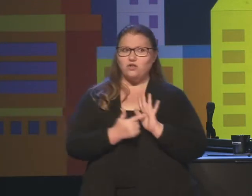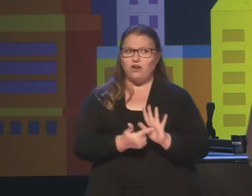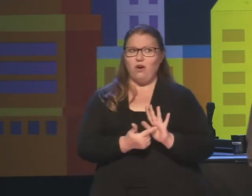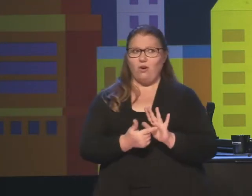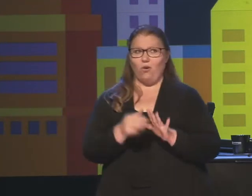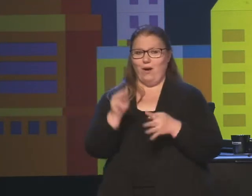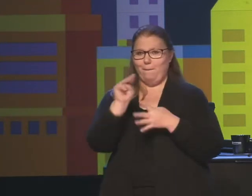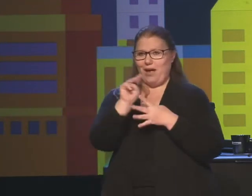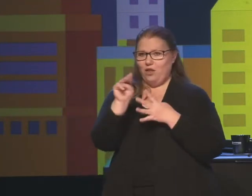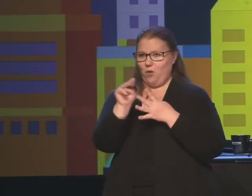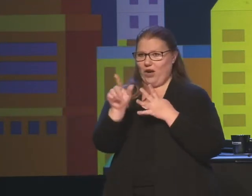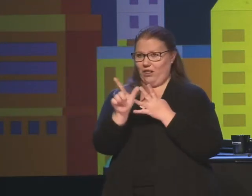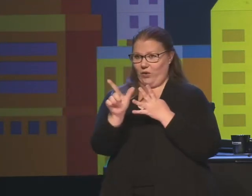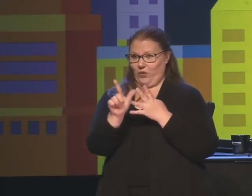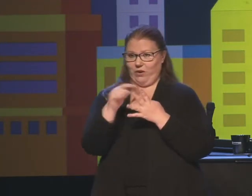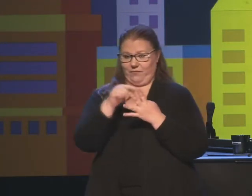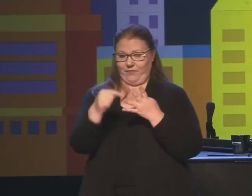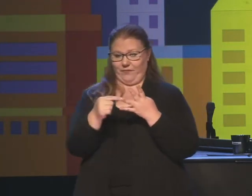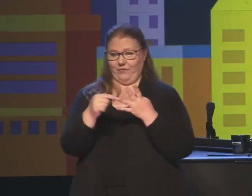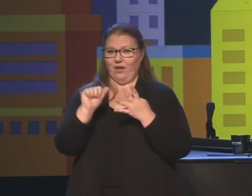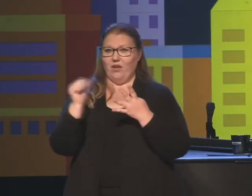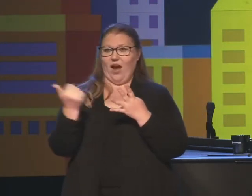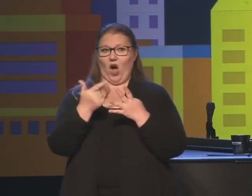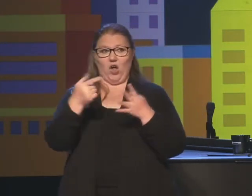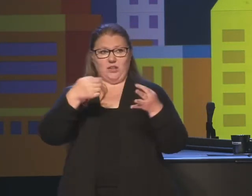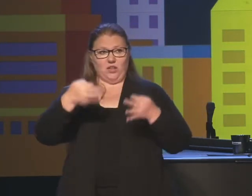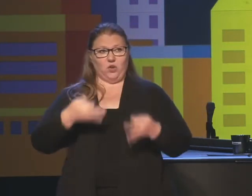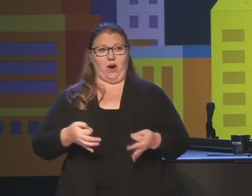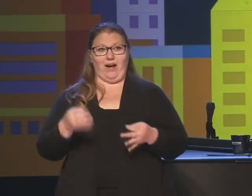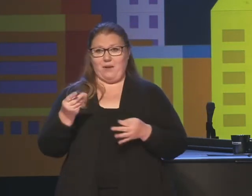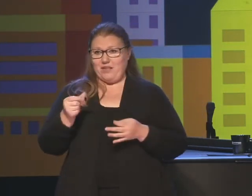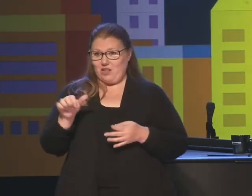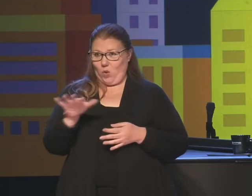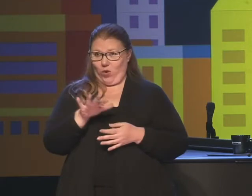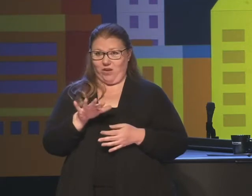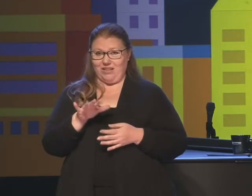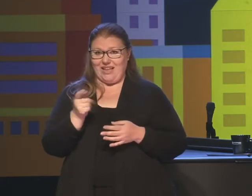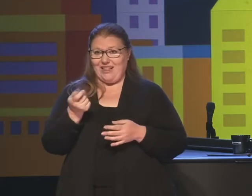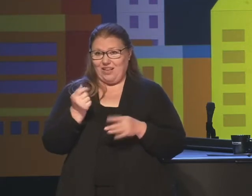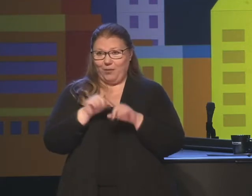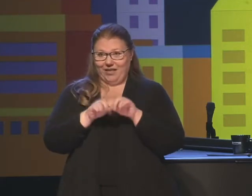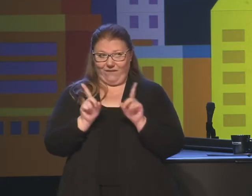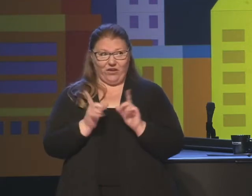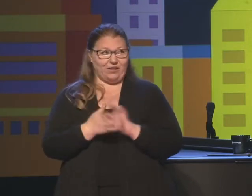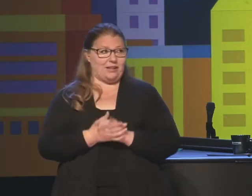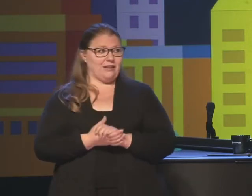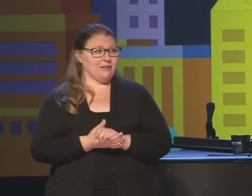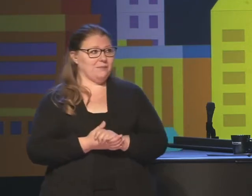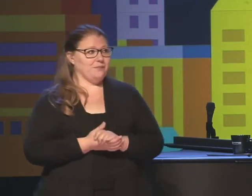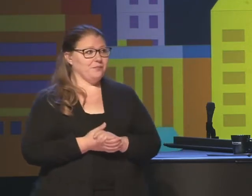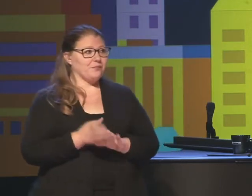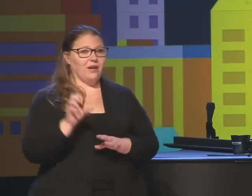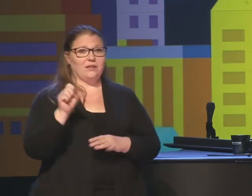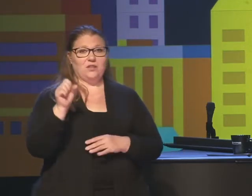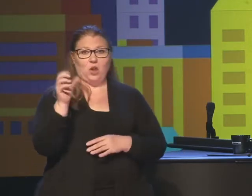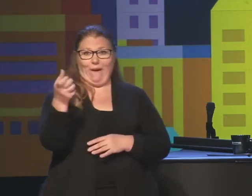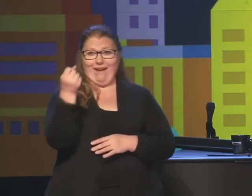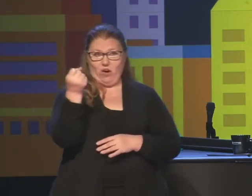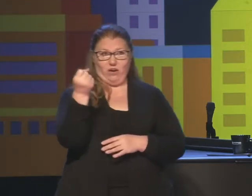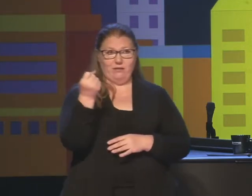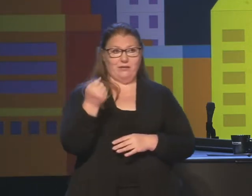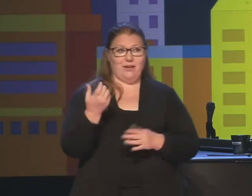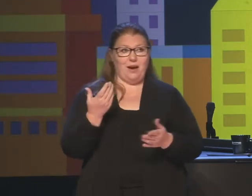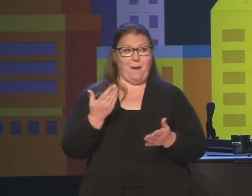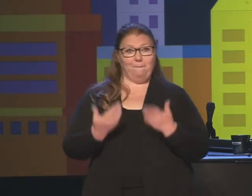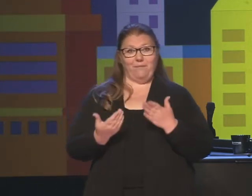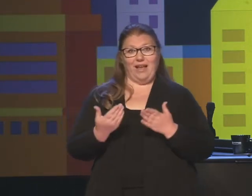Matthew, Mark, and Luke, they all describe these soils, these grounds, a little differently. So hang in there with me. I might be